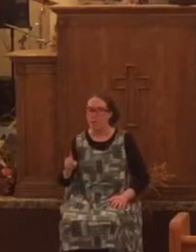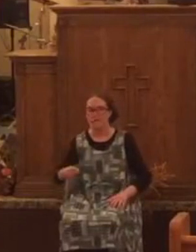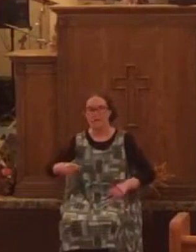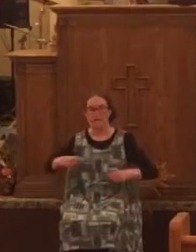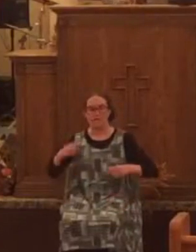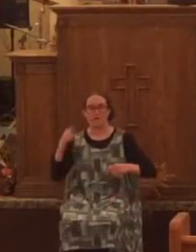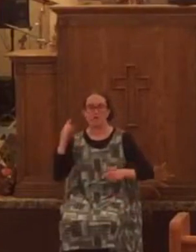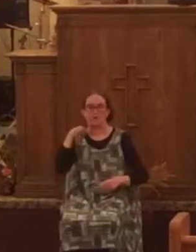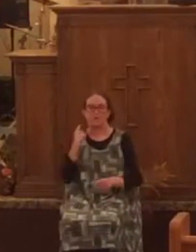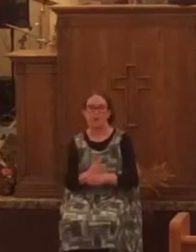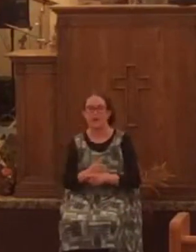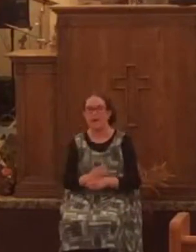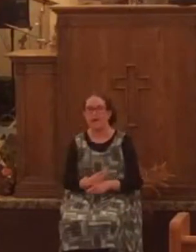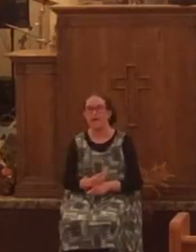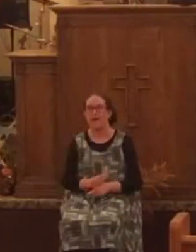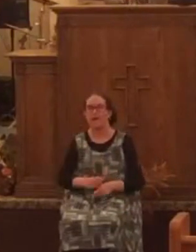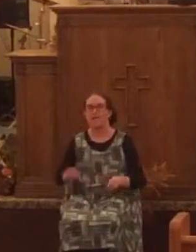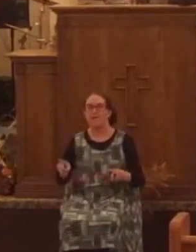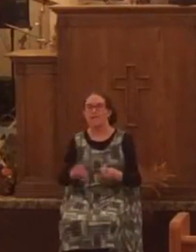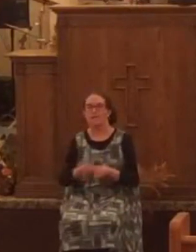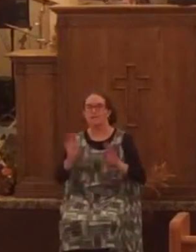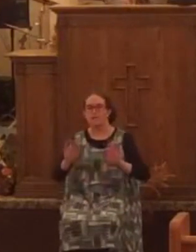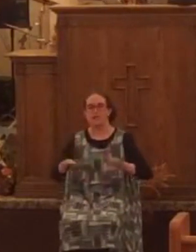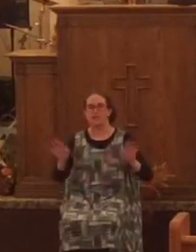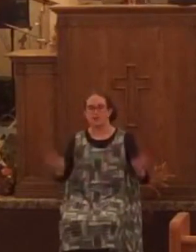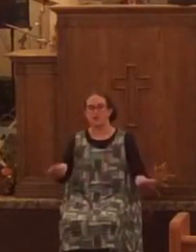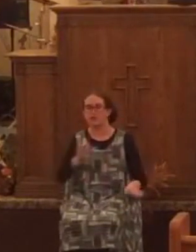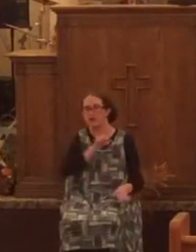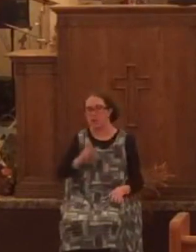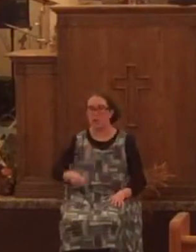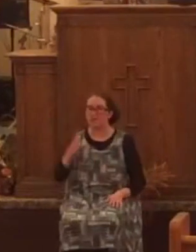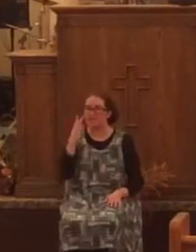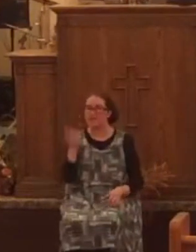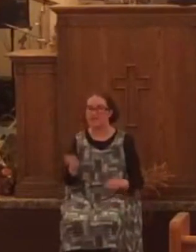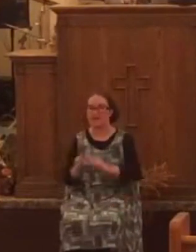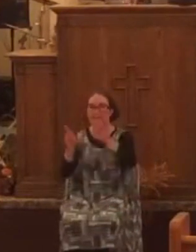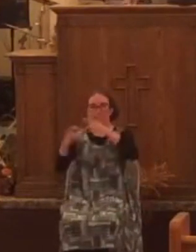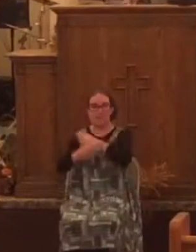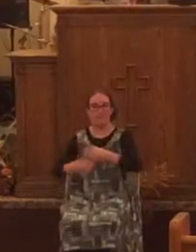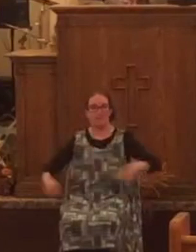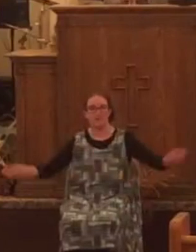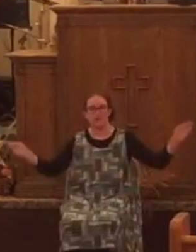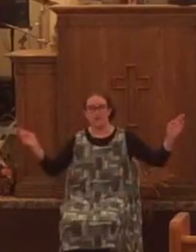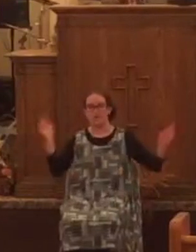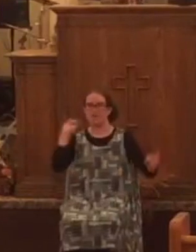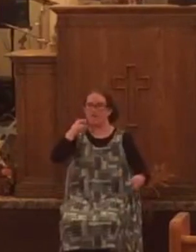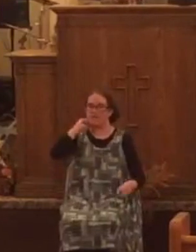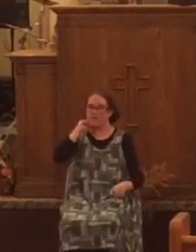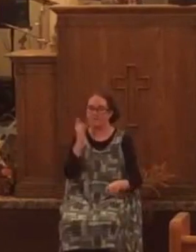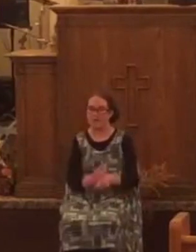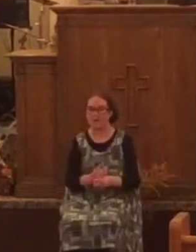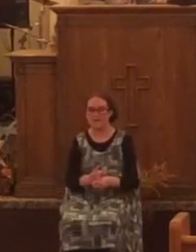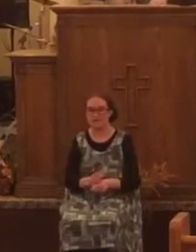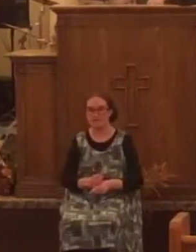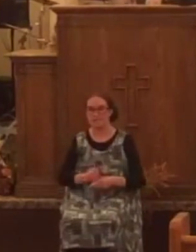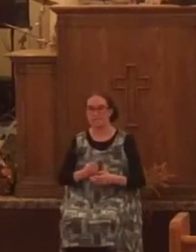a right like a child of the Lord to sing the light. Been redeemed by the blood of the Lamb. Amen. I've got a right.